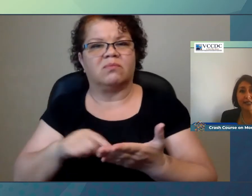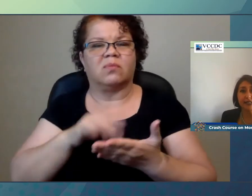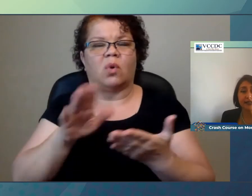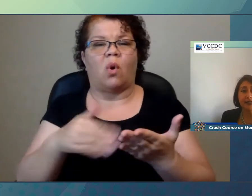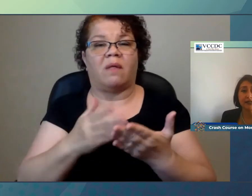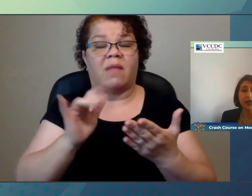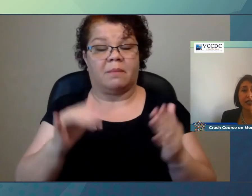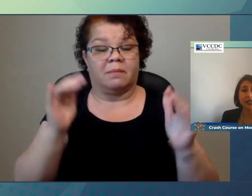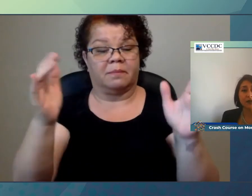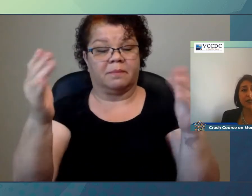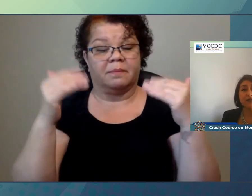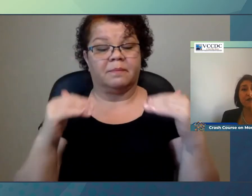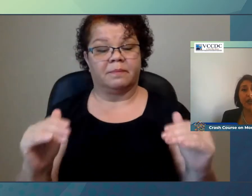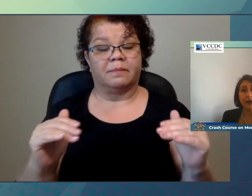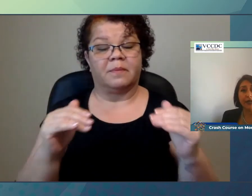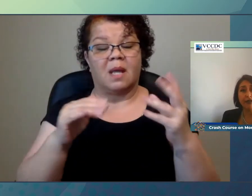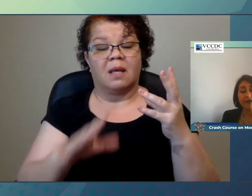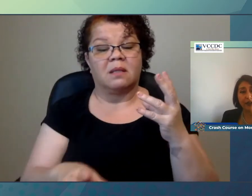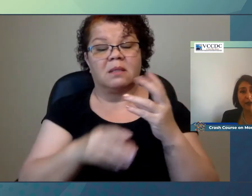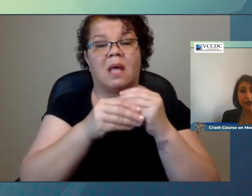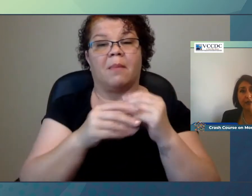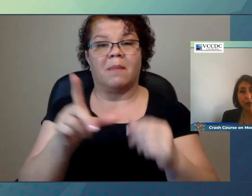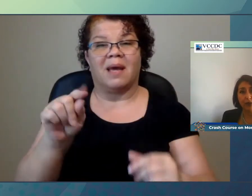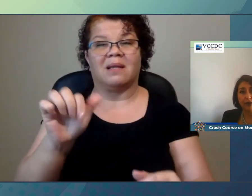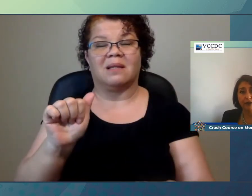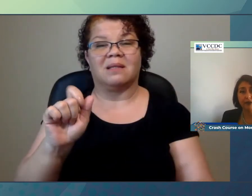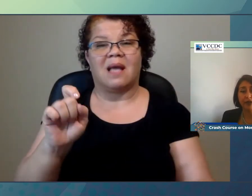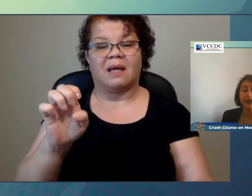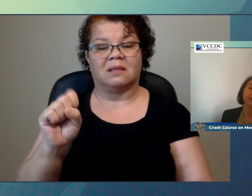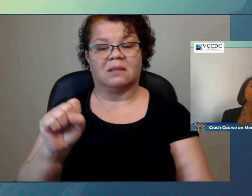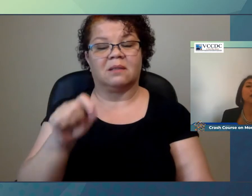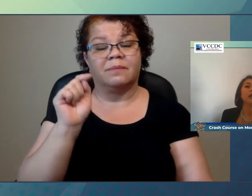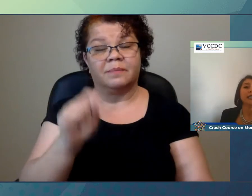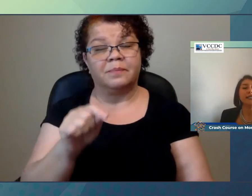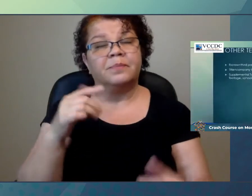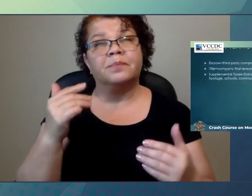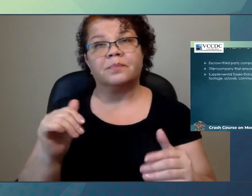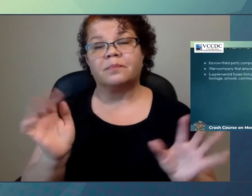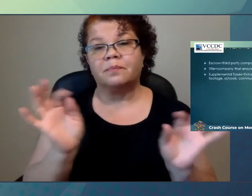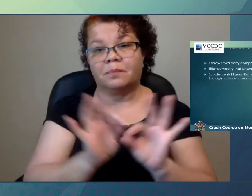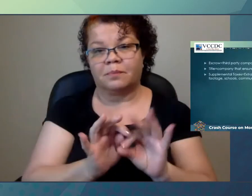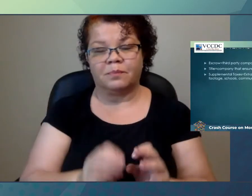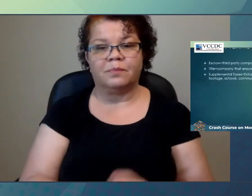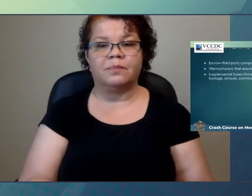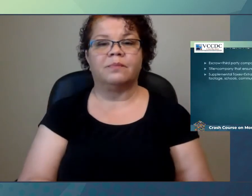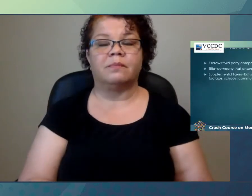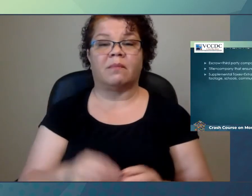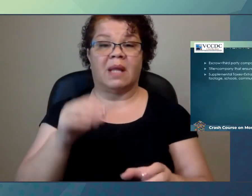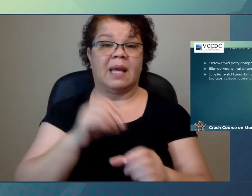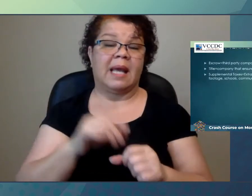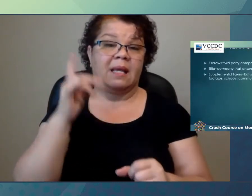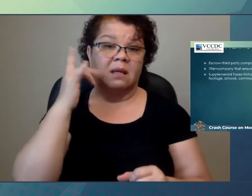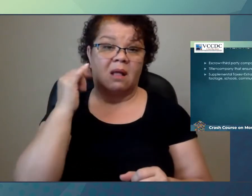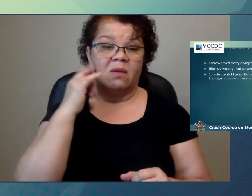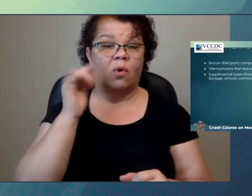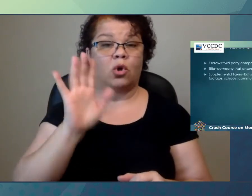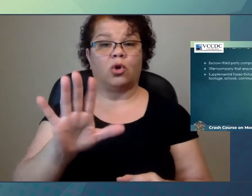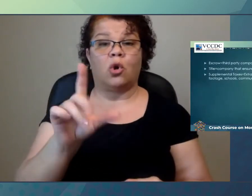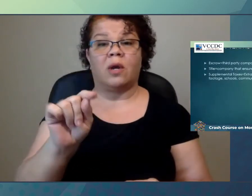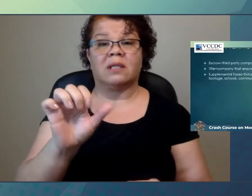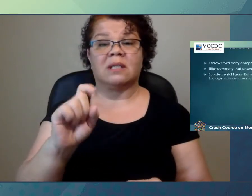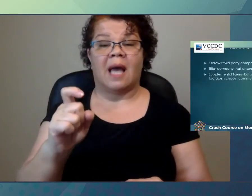Supplemental taxes. This one is very, very important. In the state of California, your tax bill is